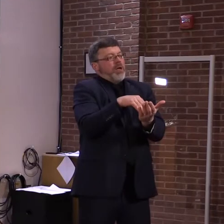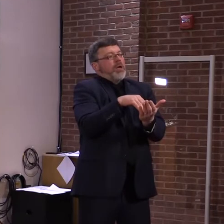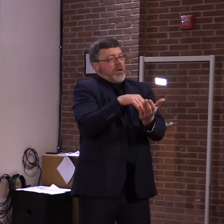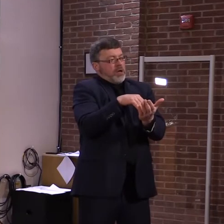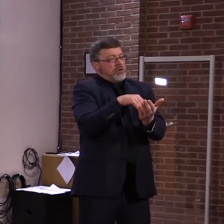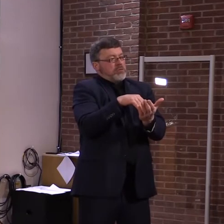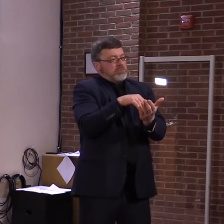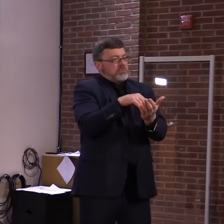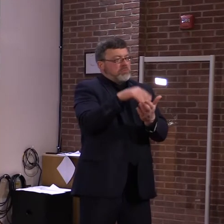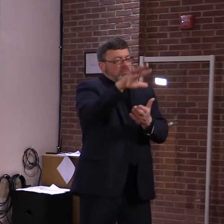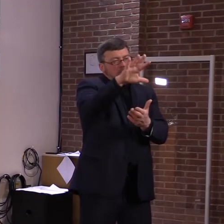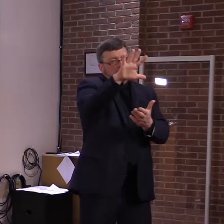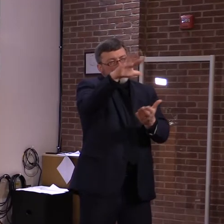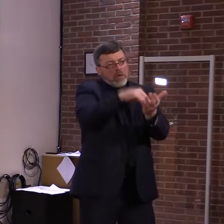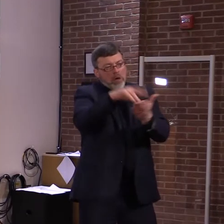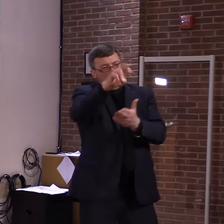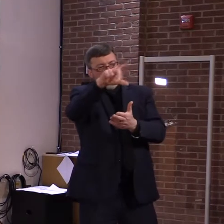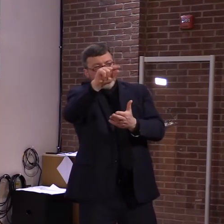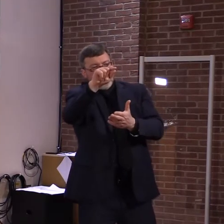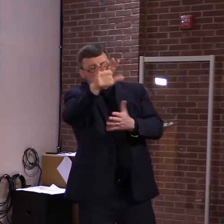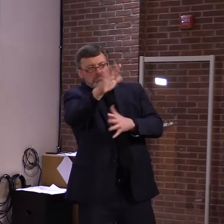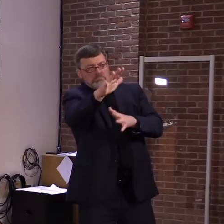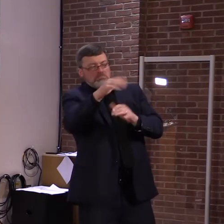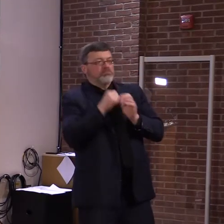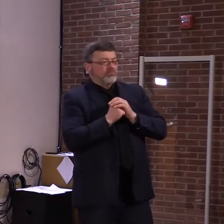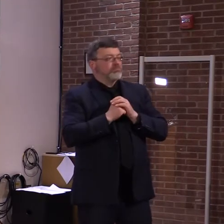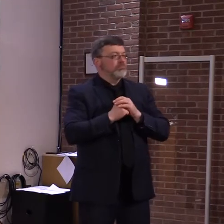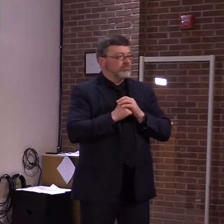5,220. So for a total that come in through